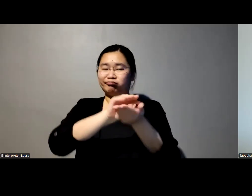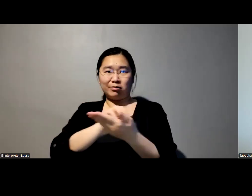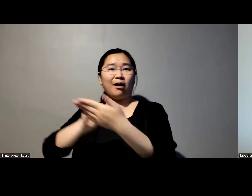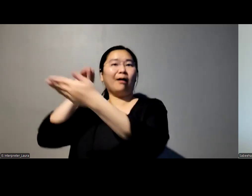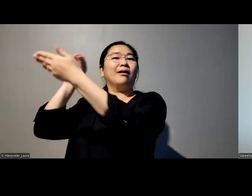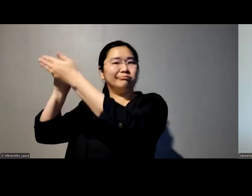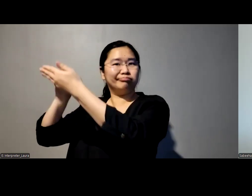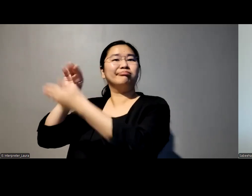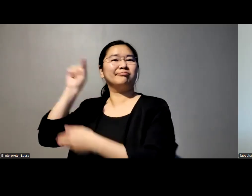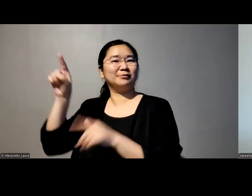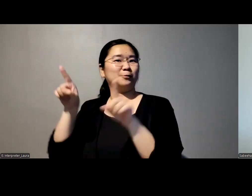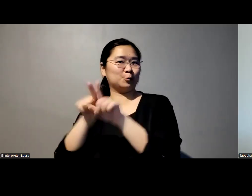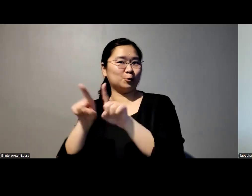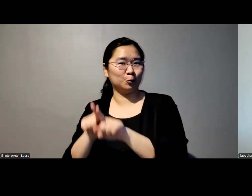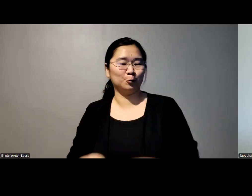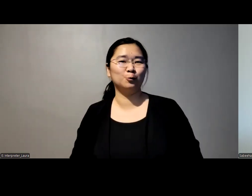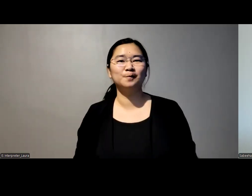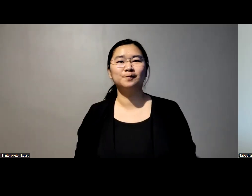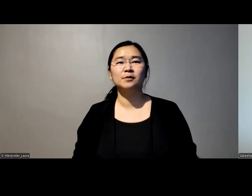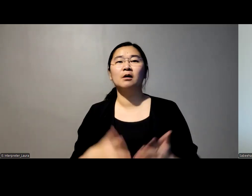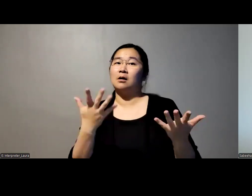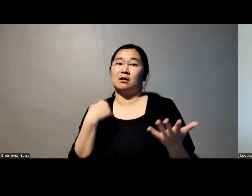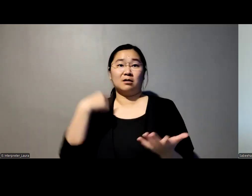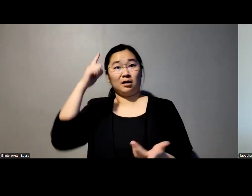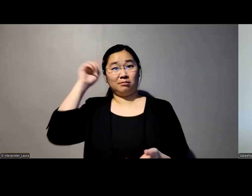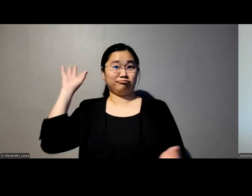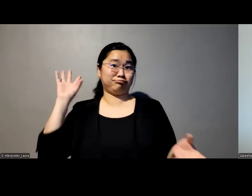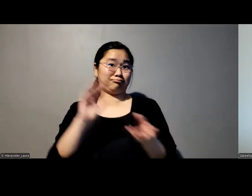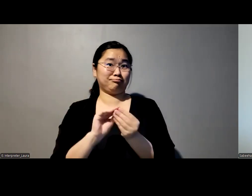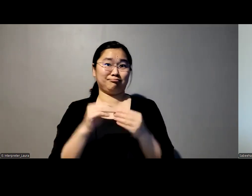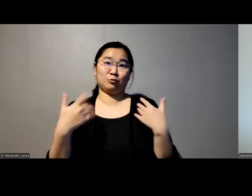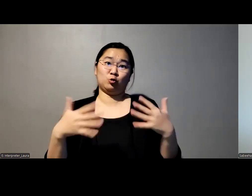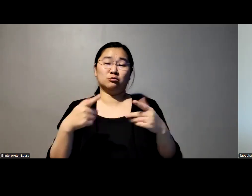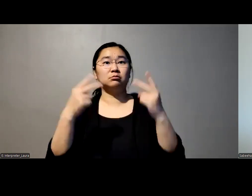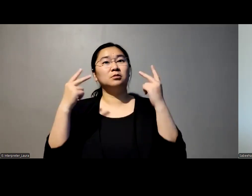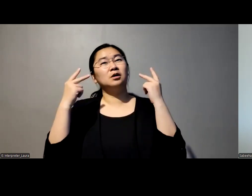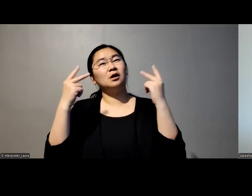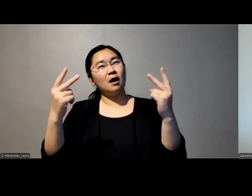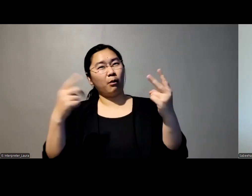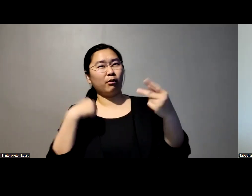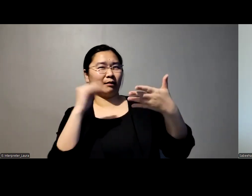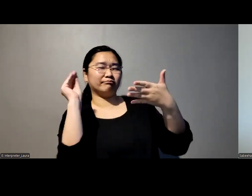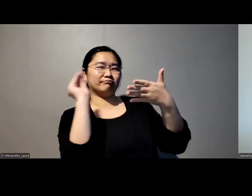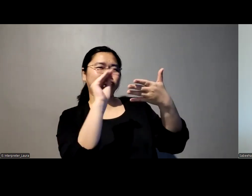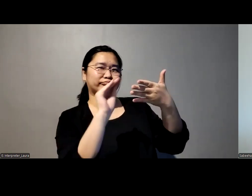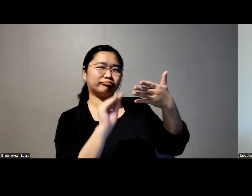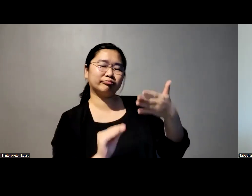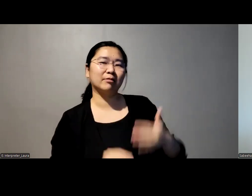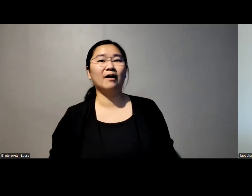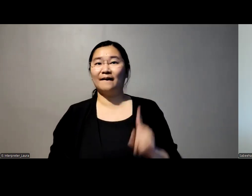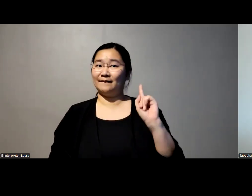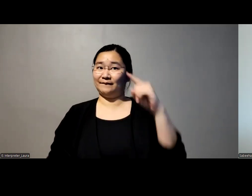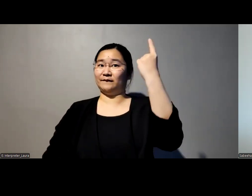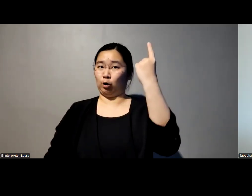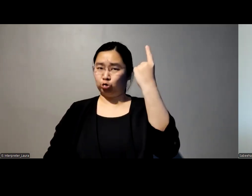funding, but it's also about sharing experiences, sharing knowledge, transfer of skills, because